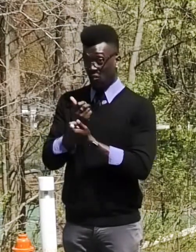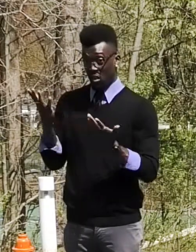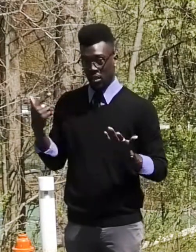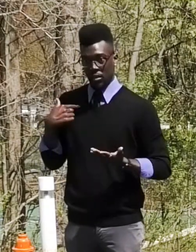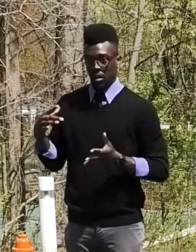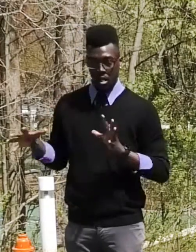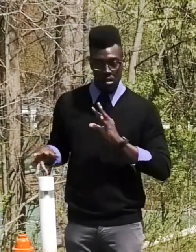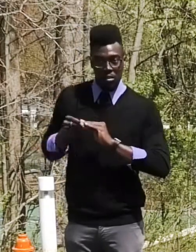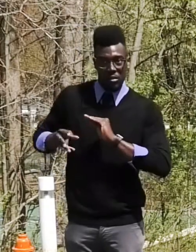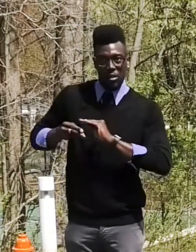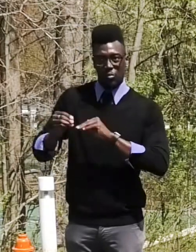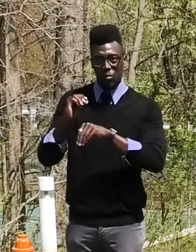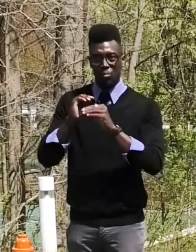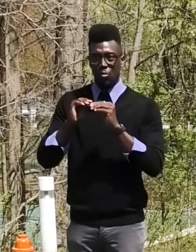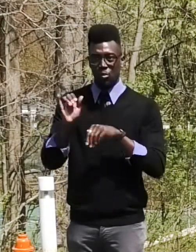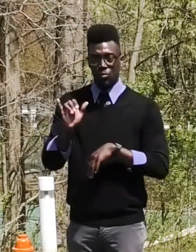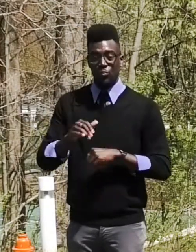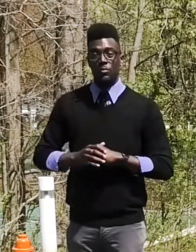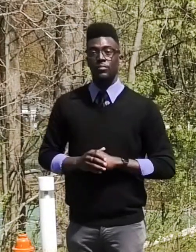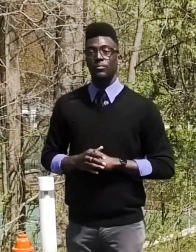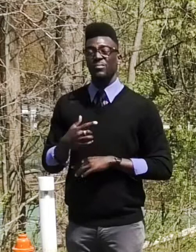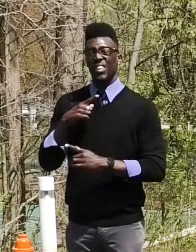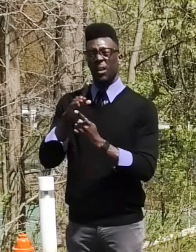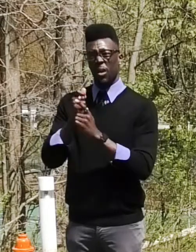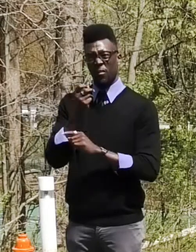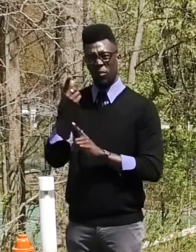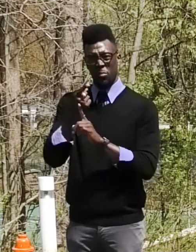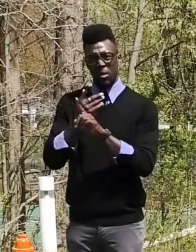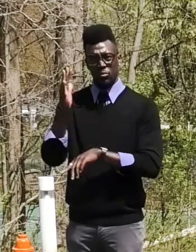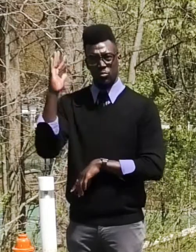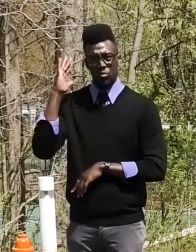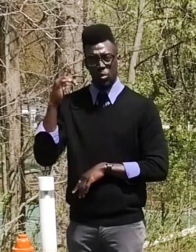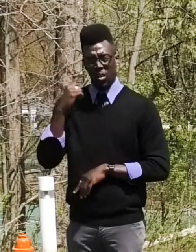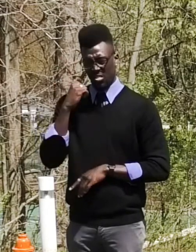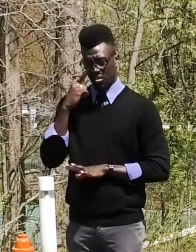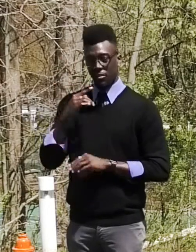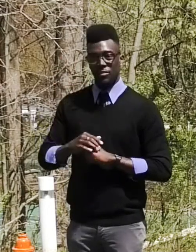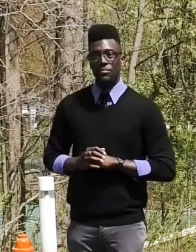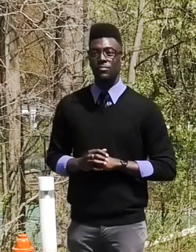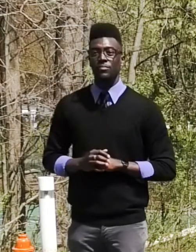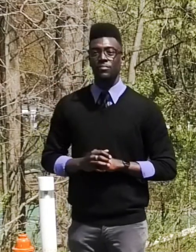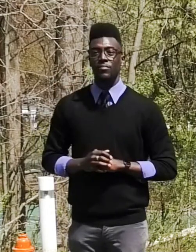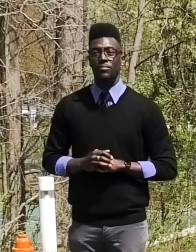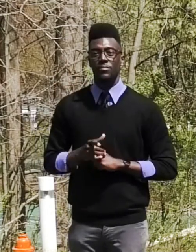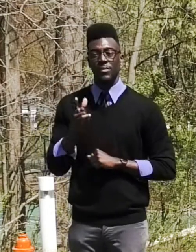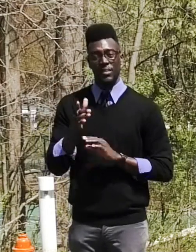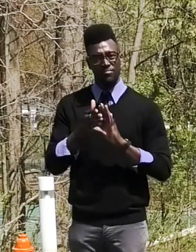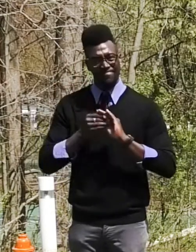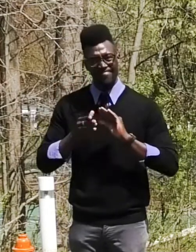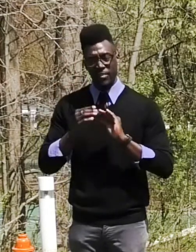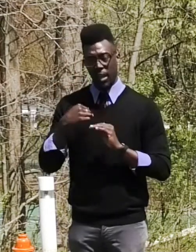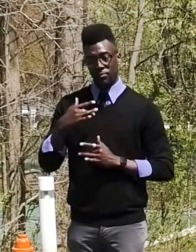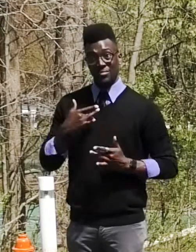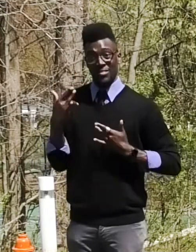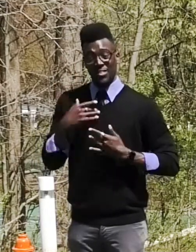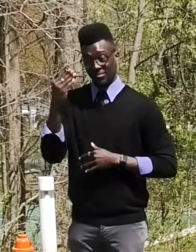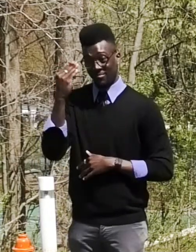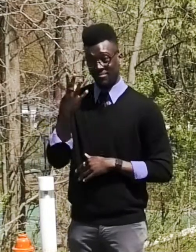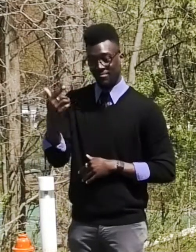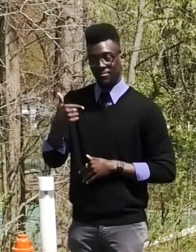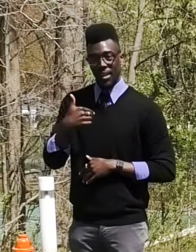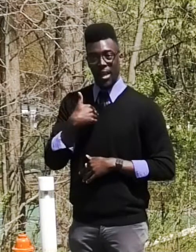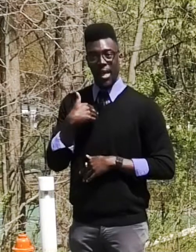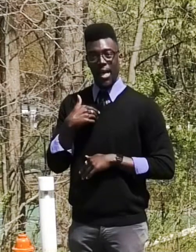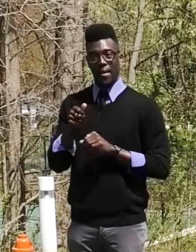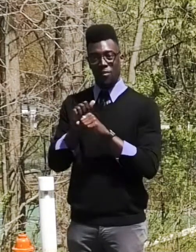y'all this real quick. I met with him a few months ago, was it? And he had this story. I was excited to tell him that I was having a COVID shot the